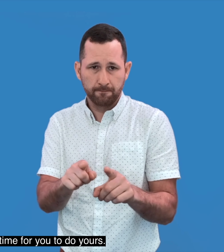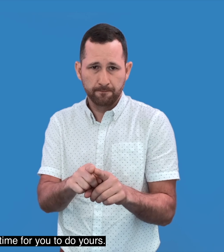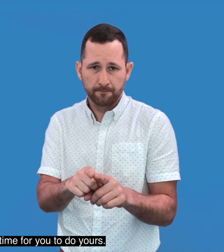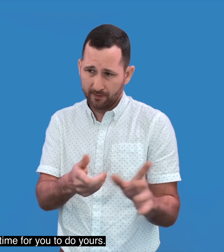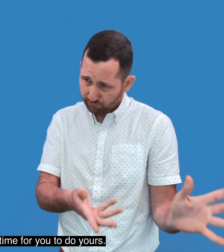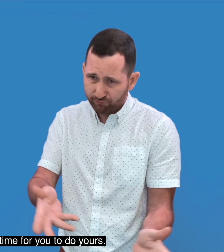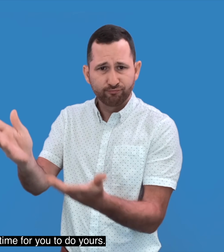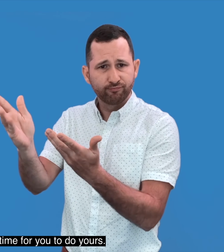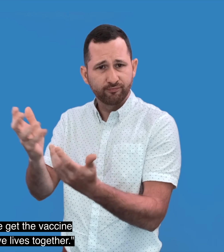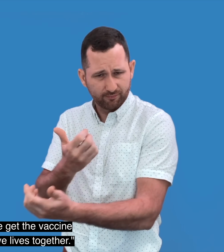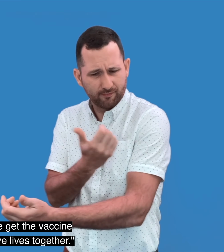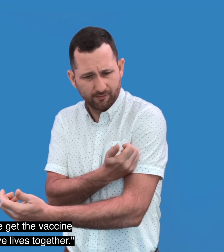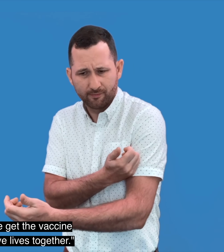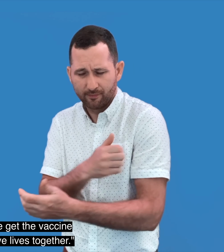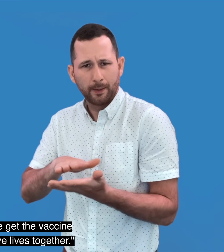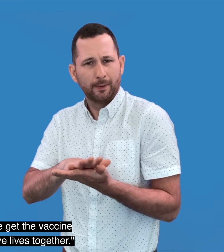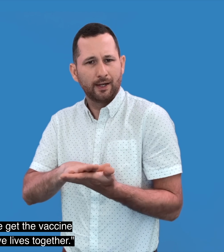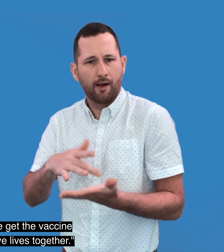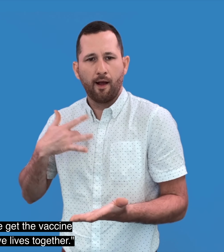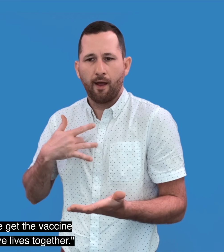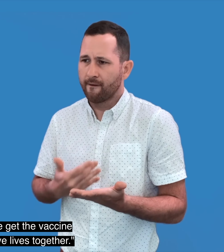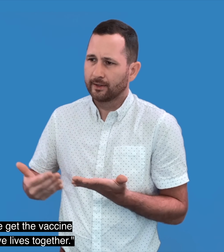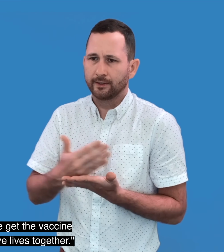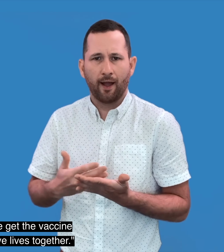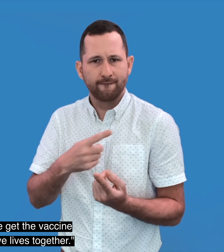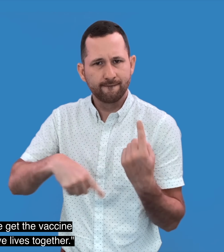do yours. Please get the vaccine and save lives together.